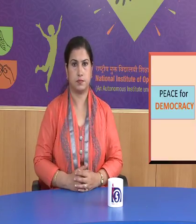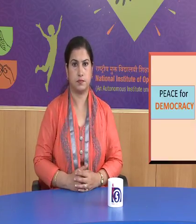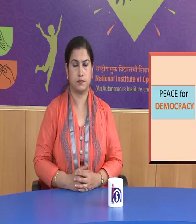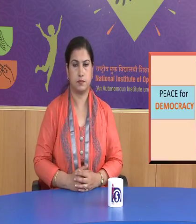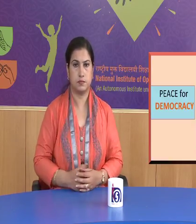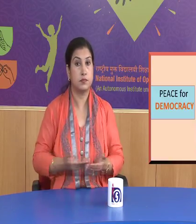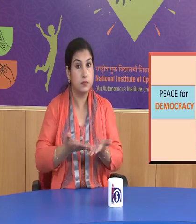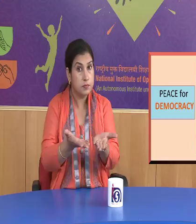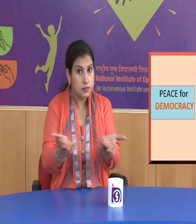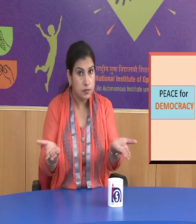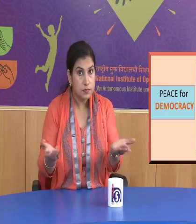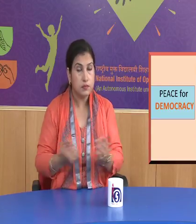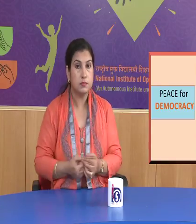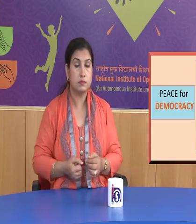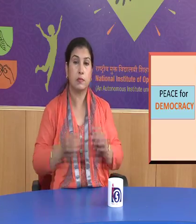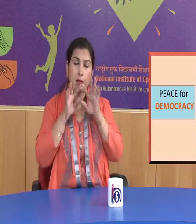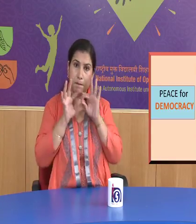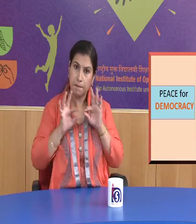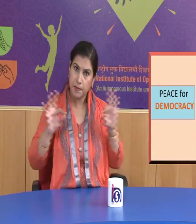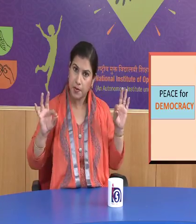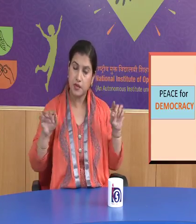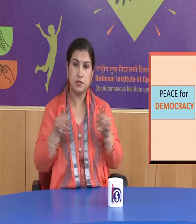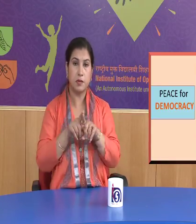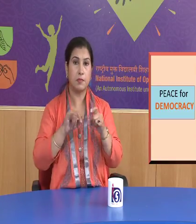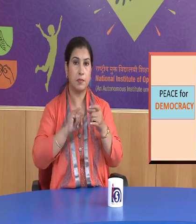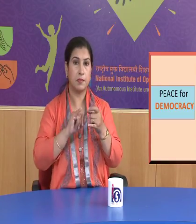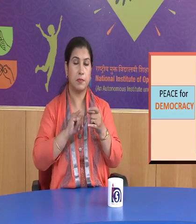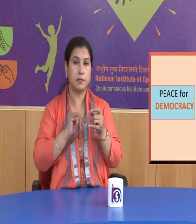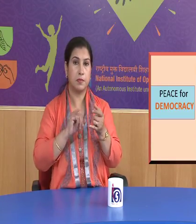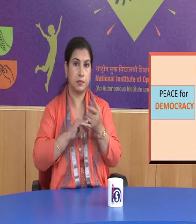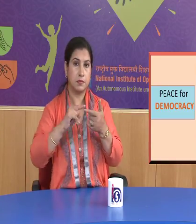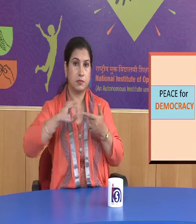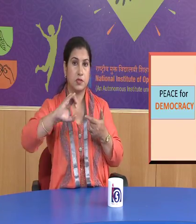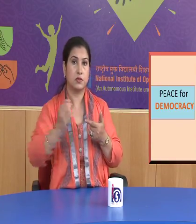Learners, peace and security are necessary for a democracy.